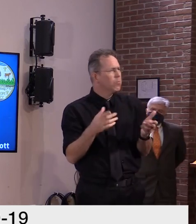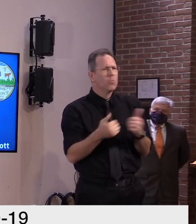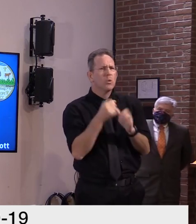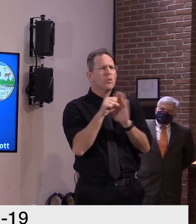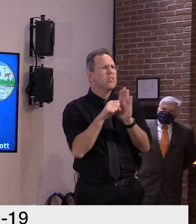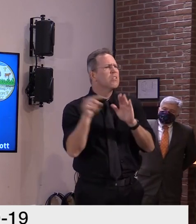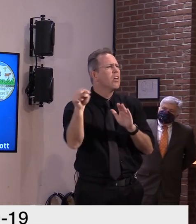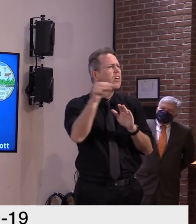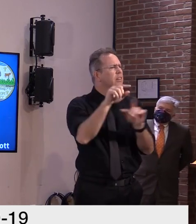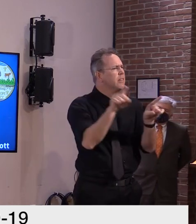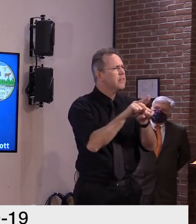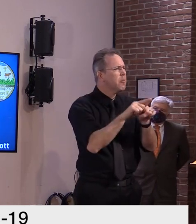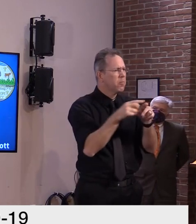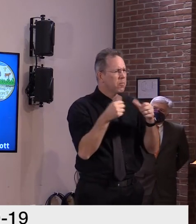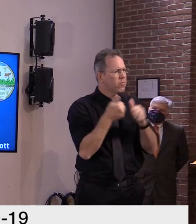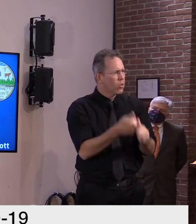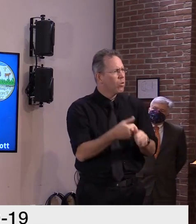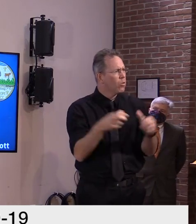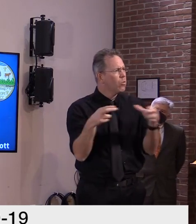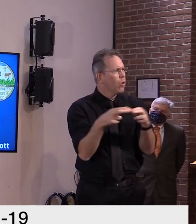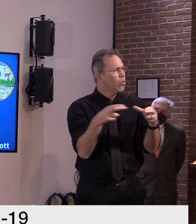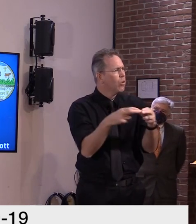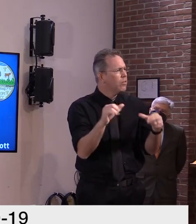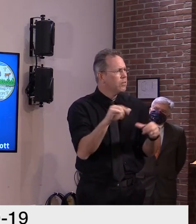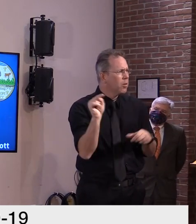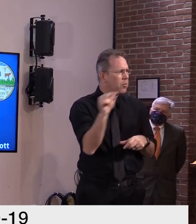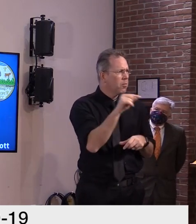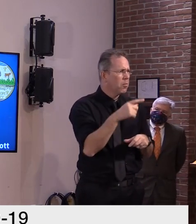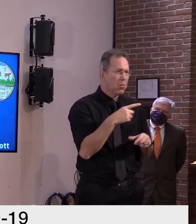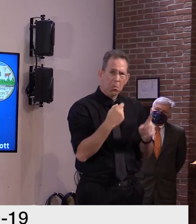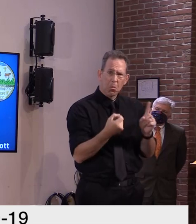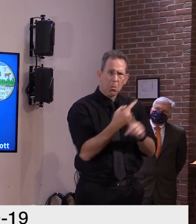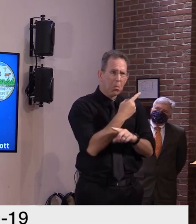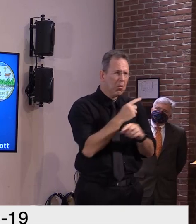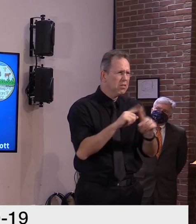And just so I can reassure Vermonters, we're actually